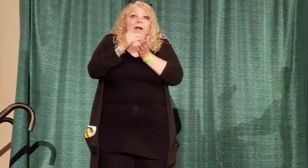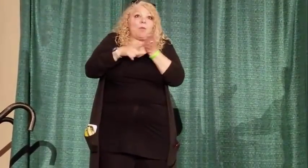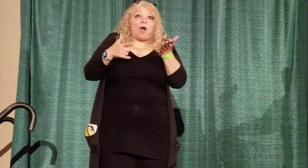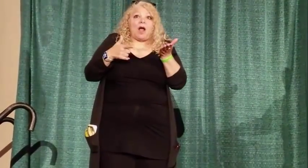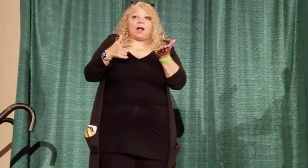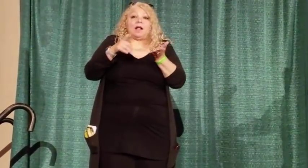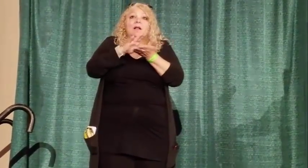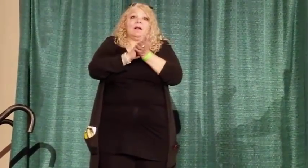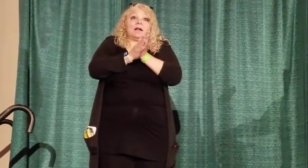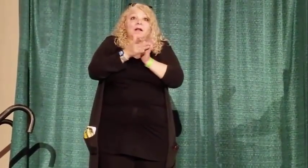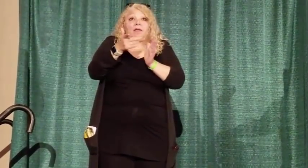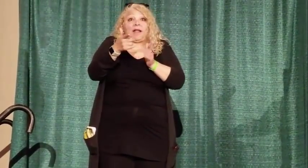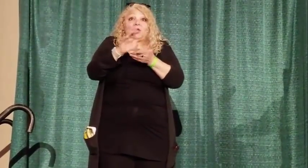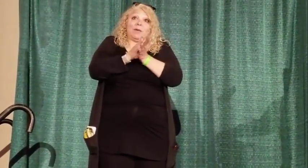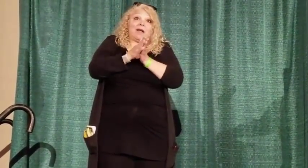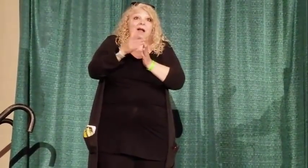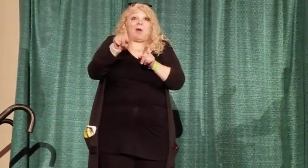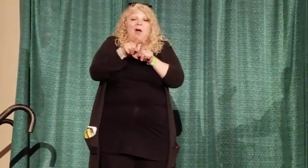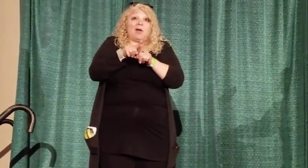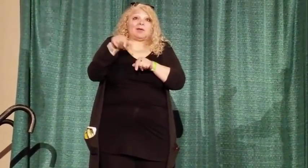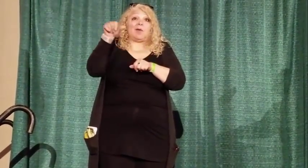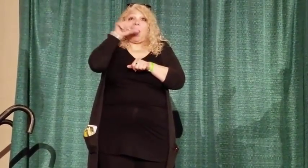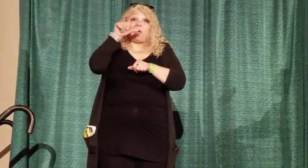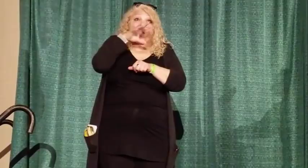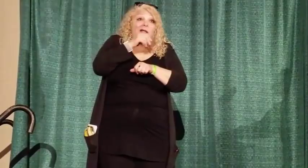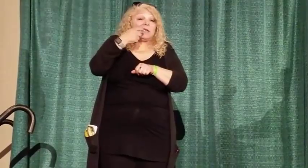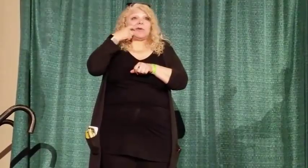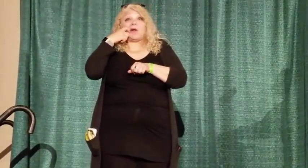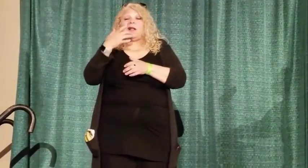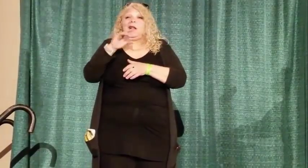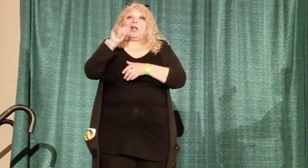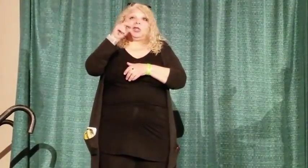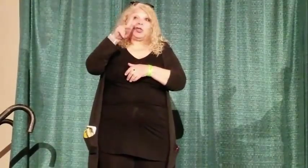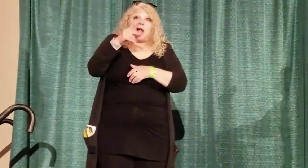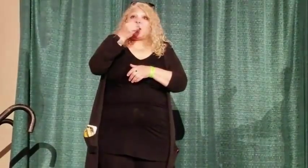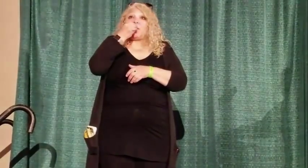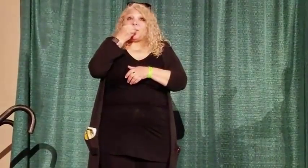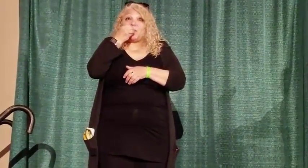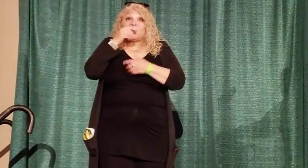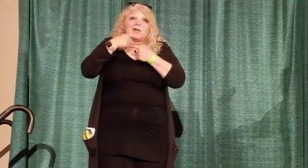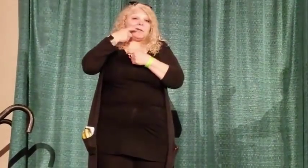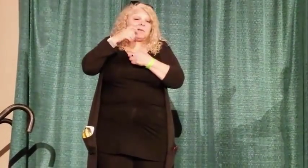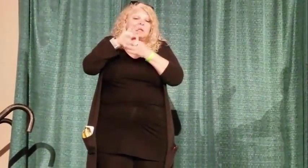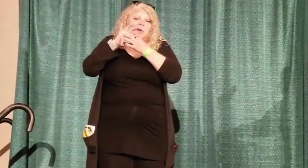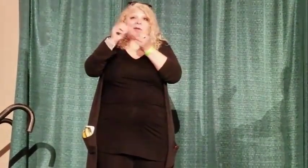an alcoholic or a drug addict. And the link between candy and fast food and junk food and drug use is very